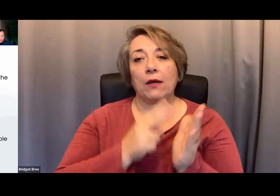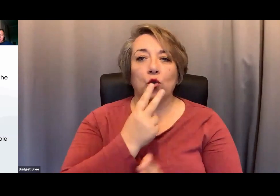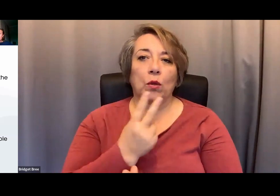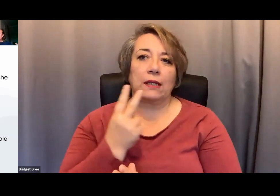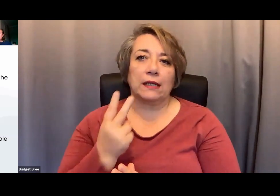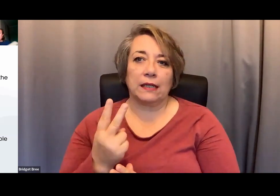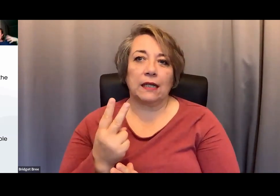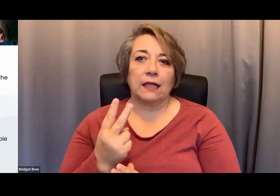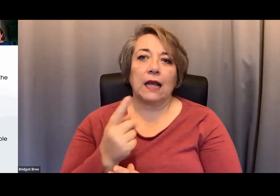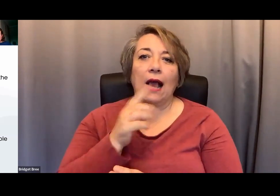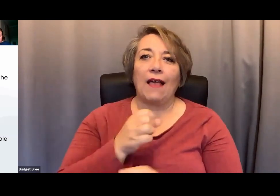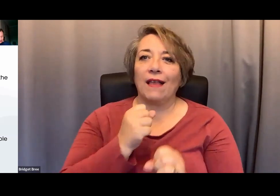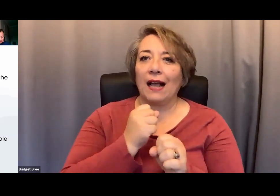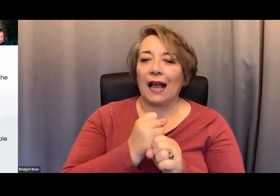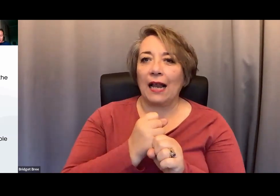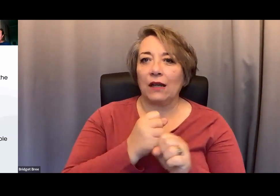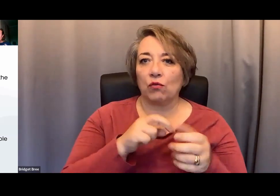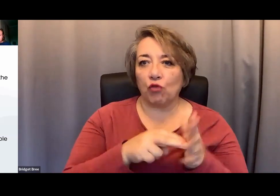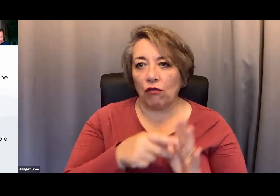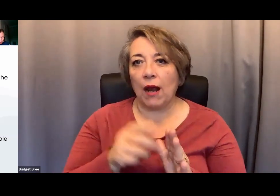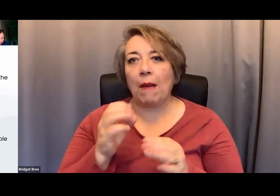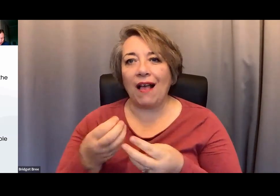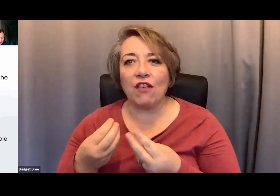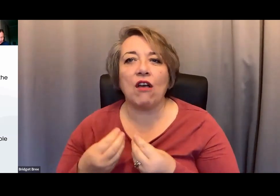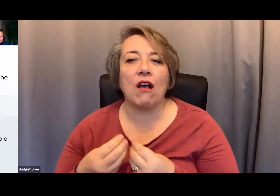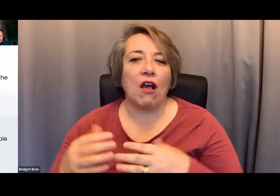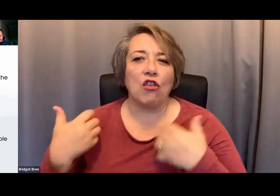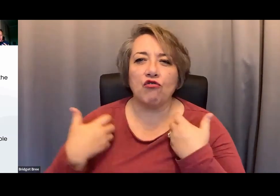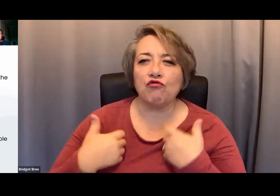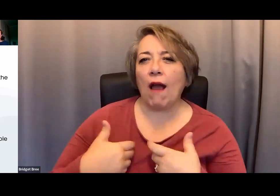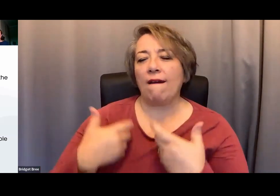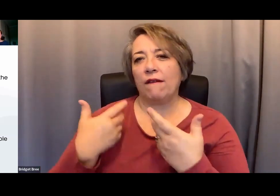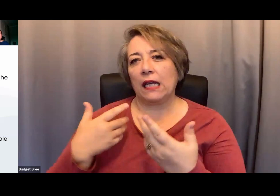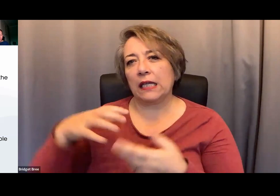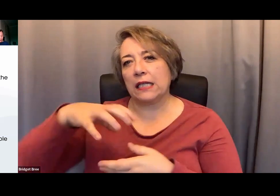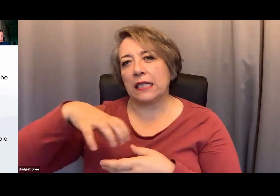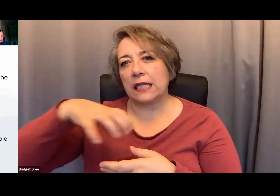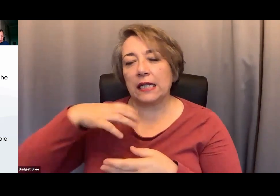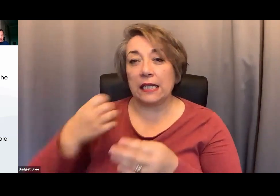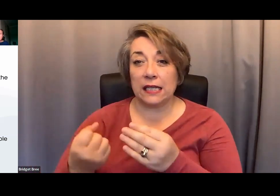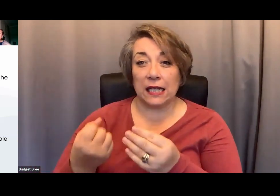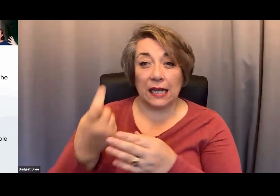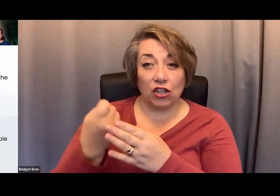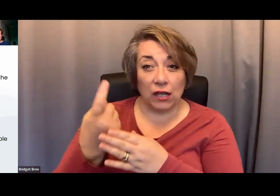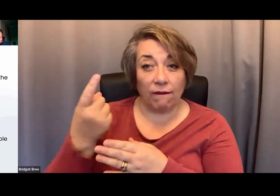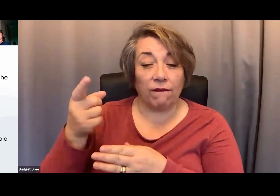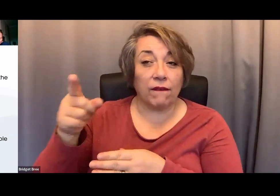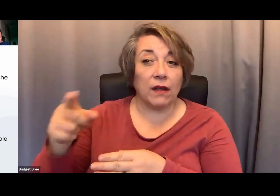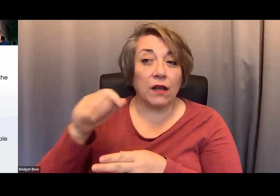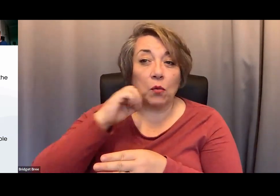Gallant programme and the Thriving Cities initiative, which are both ongoing. And these next steps will be around how